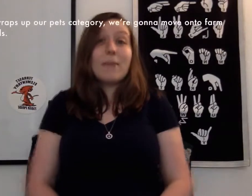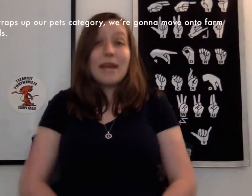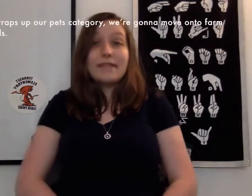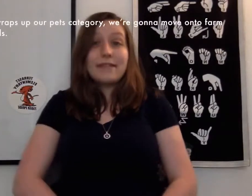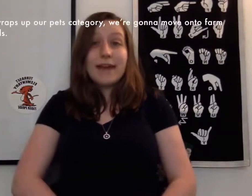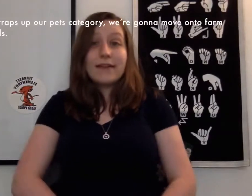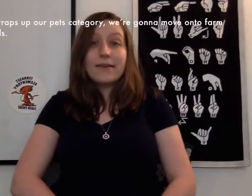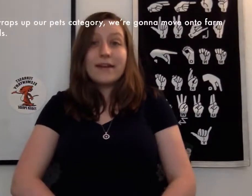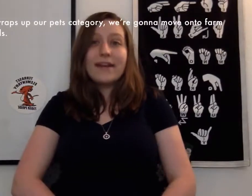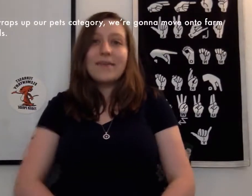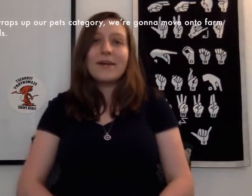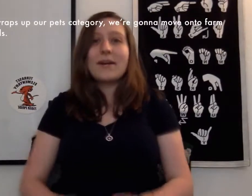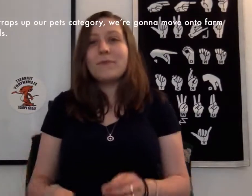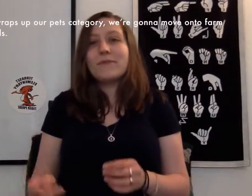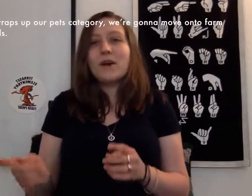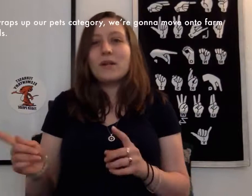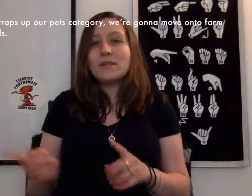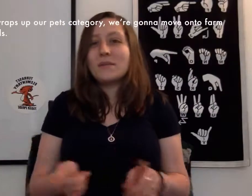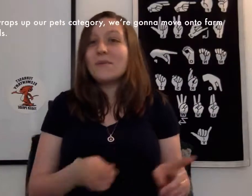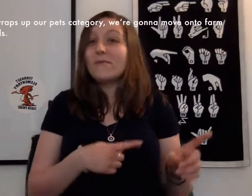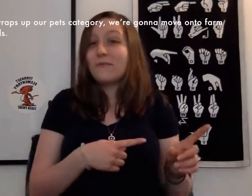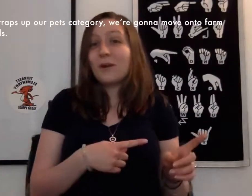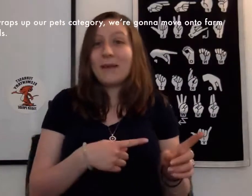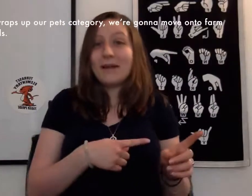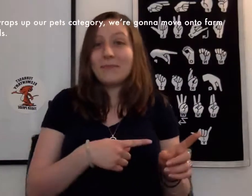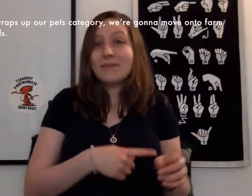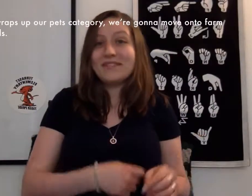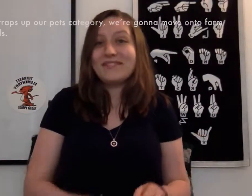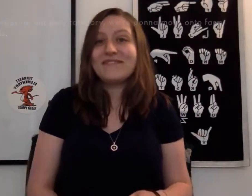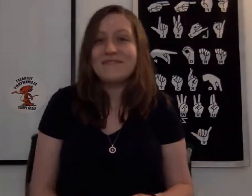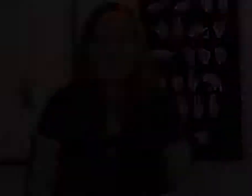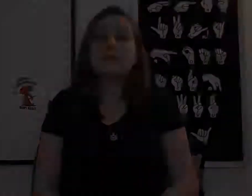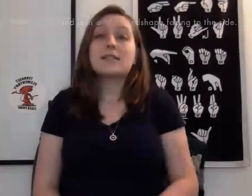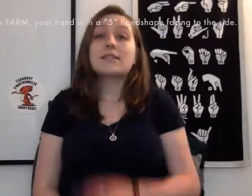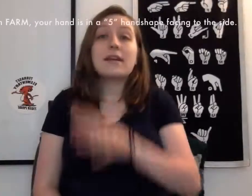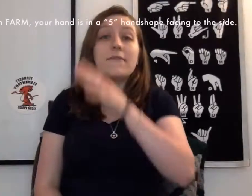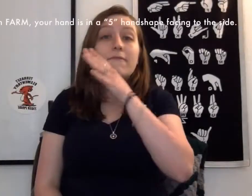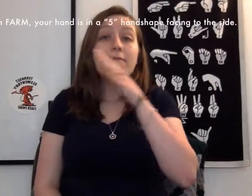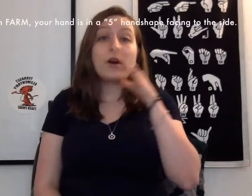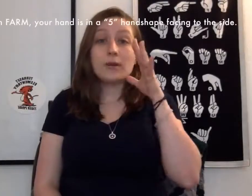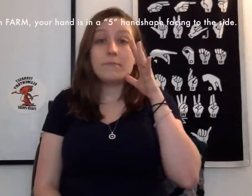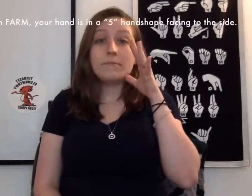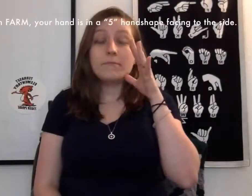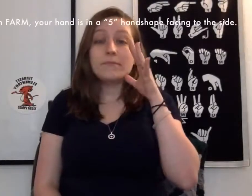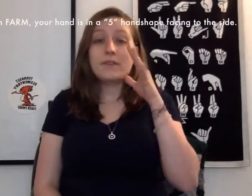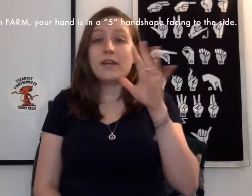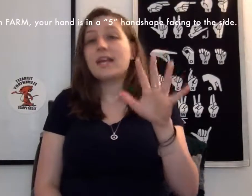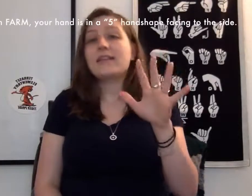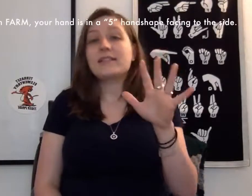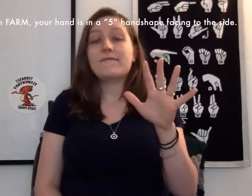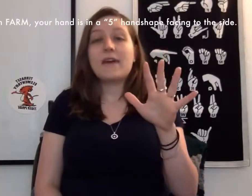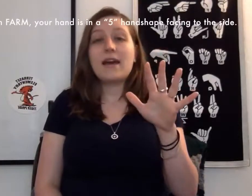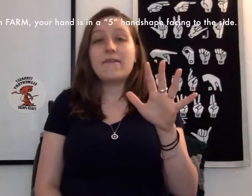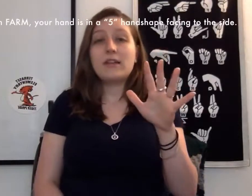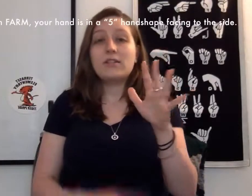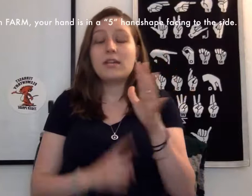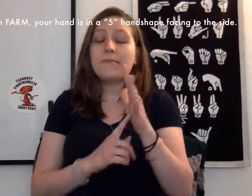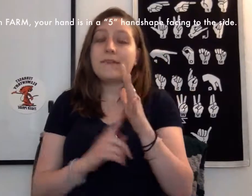pets category. We're going to move on to farm animals. To sign farm, your hand is in a 5 hand shape facing